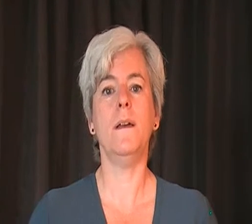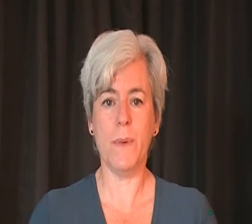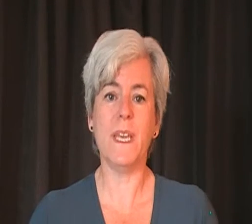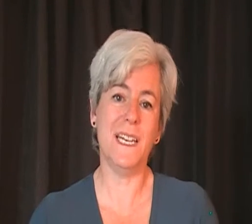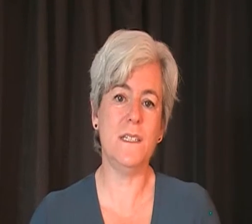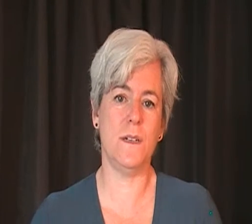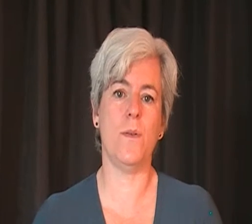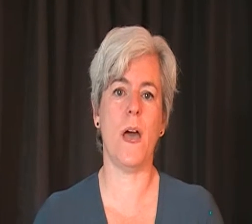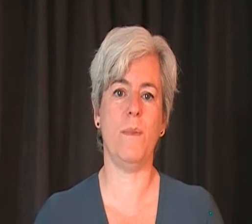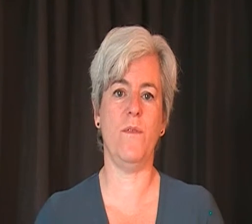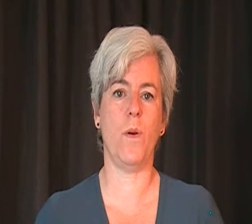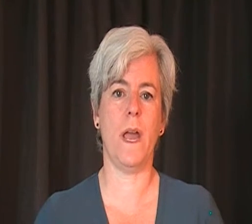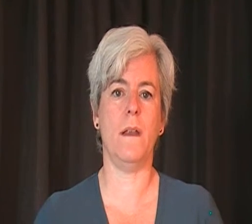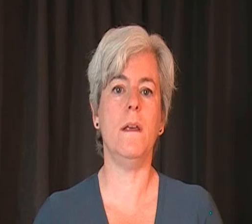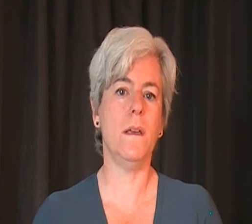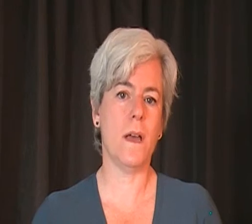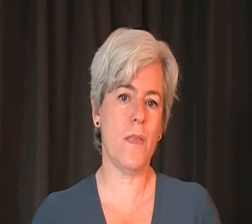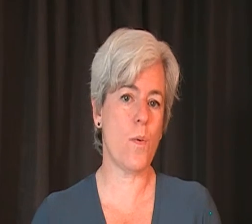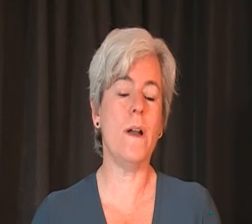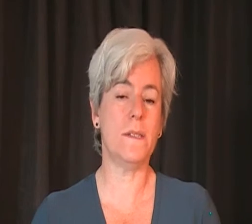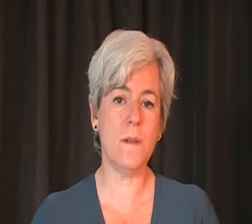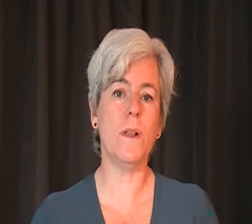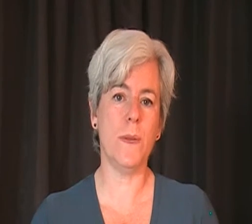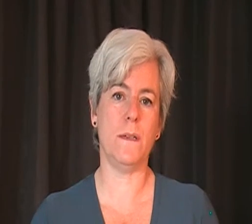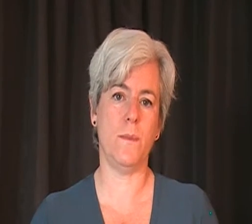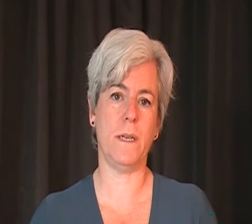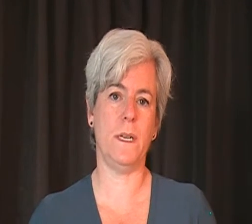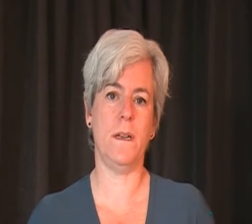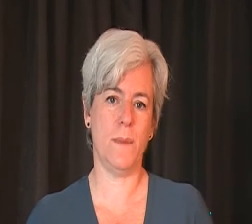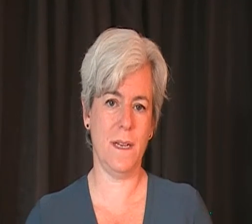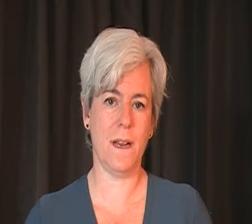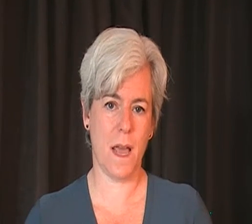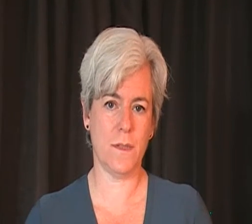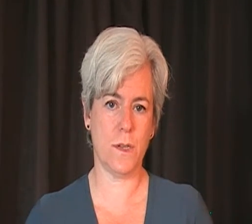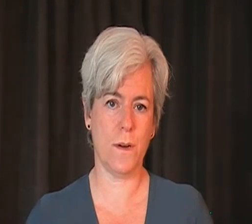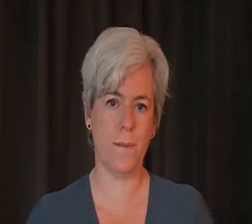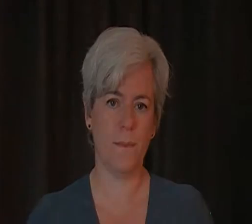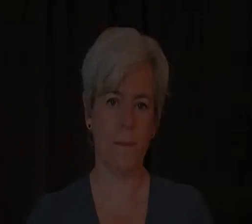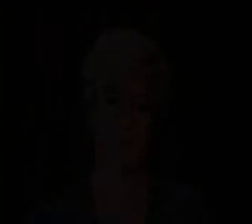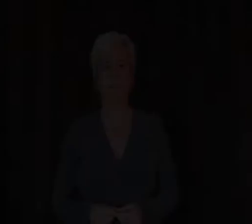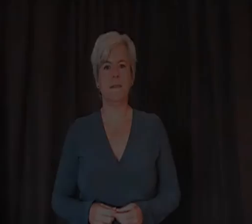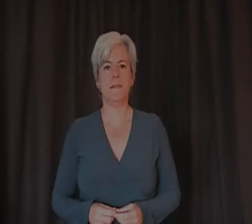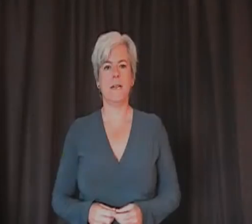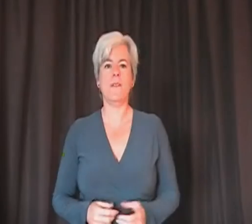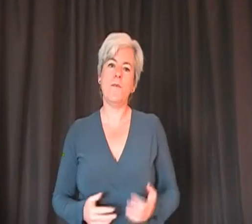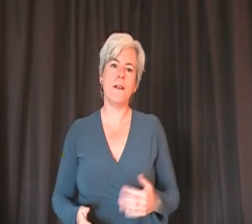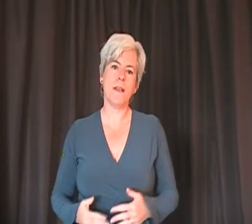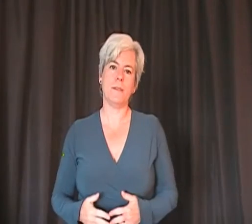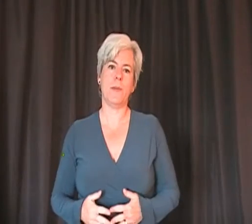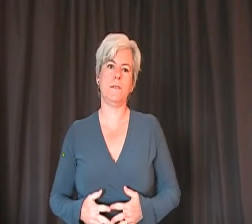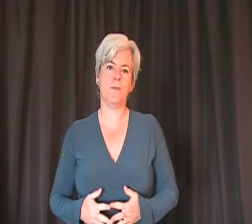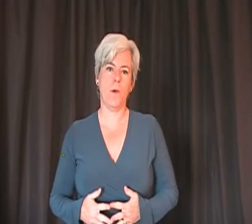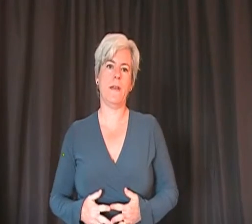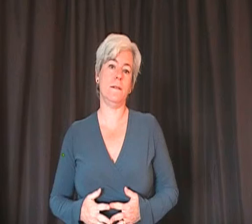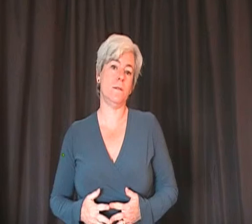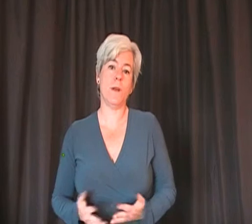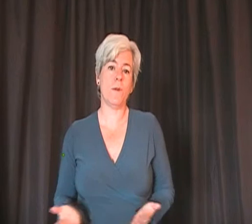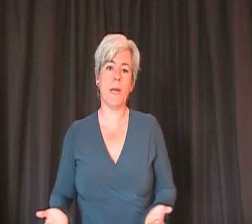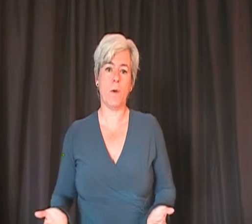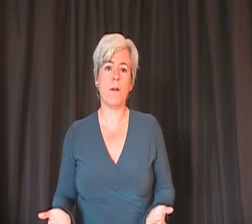but they need to know that beforehand. Otherwise, they will be expecting an immediate answer. And the final aspect of when is when will my order